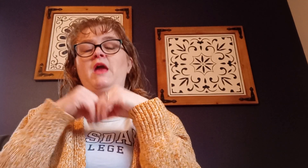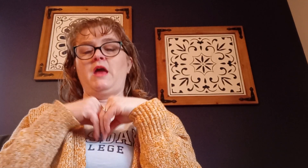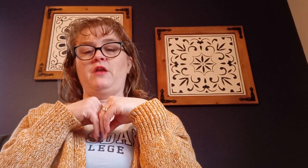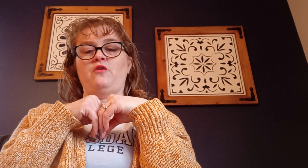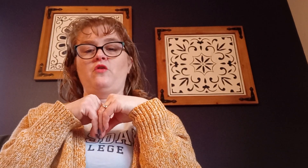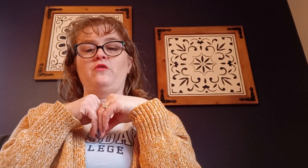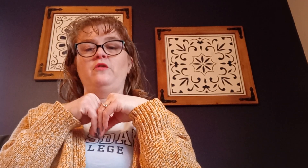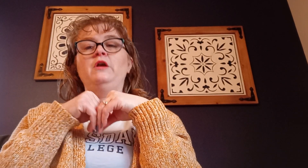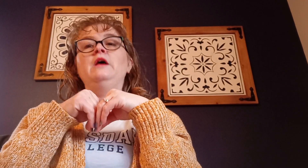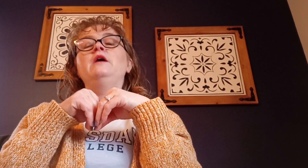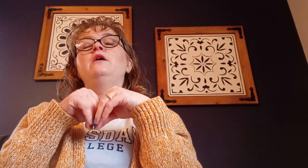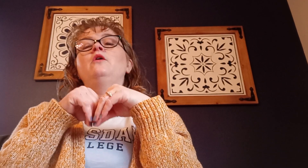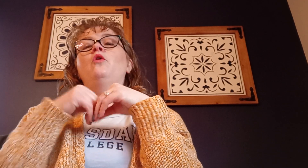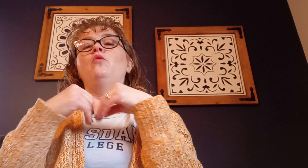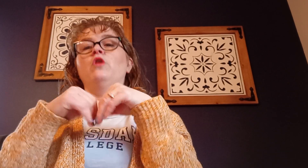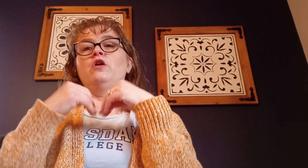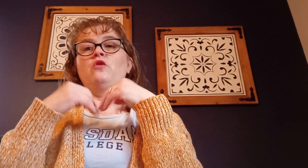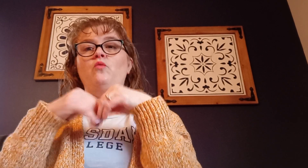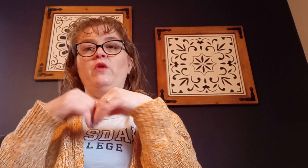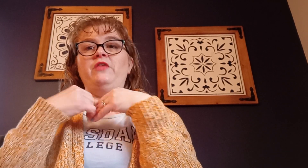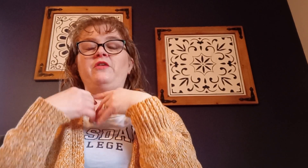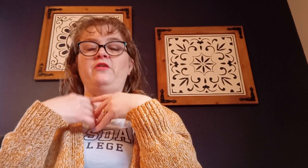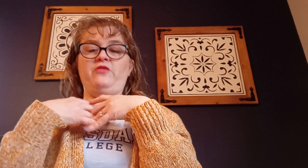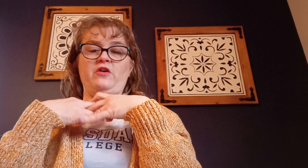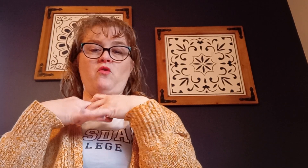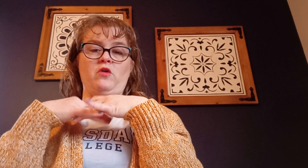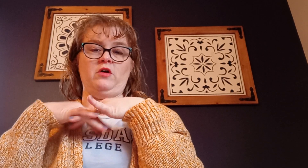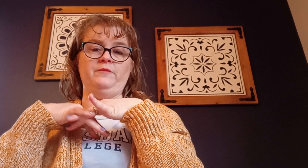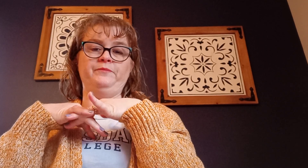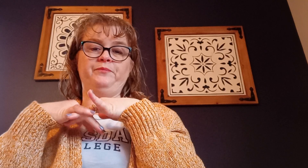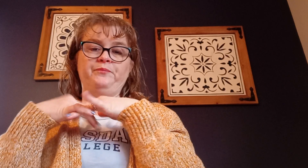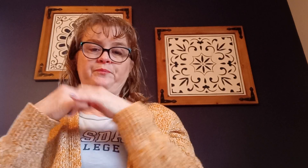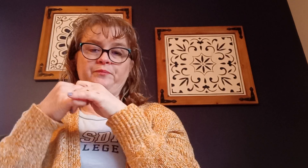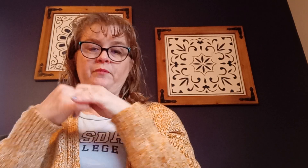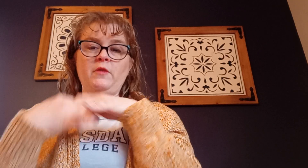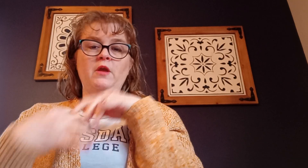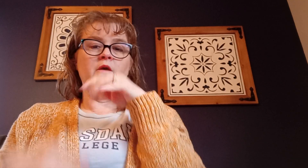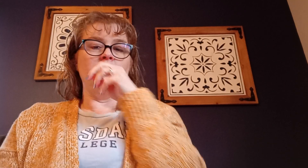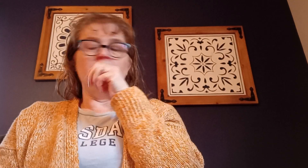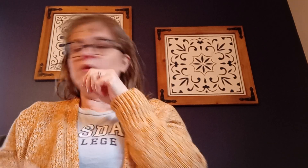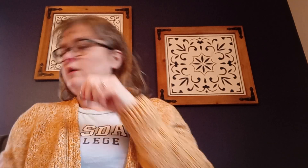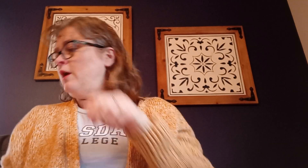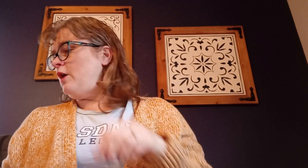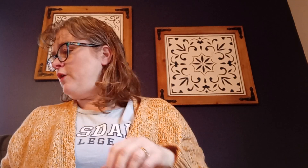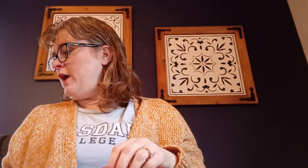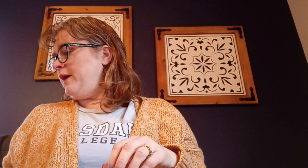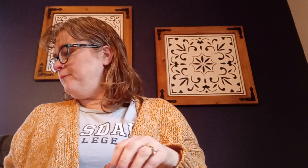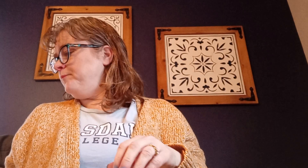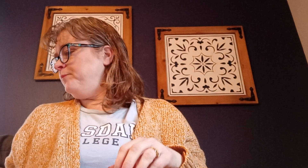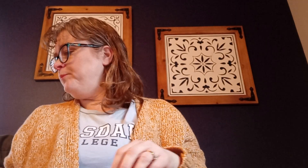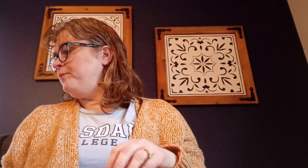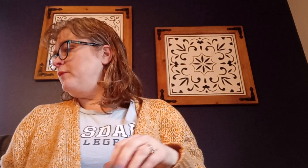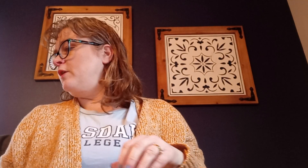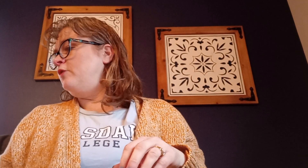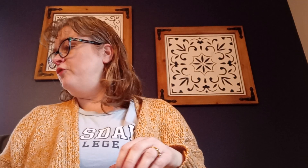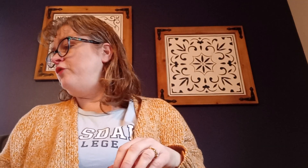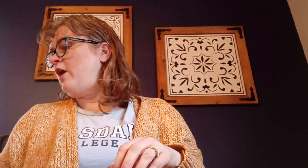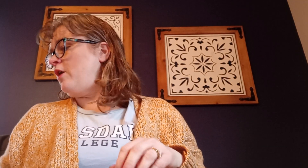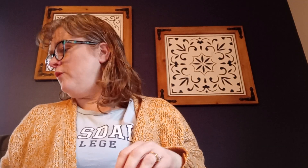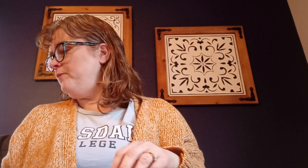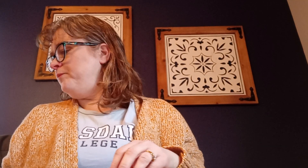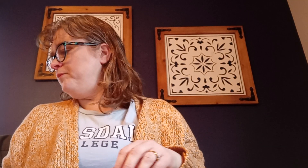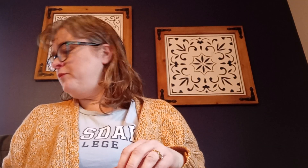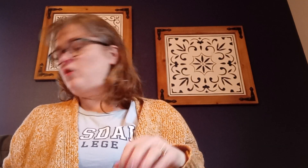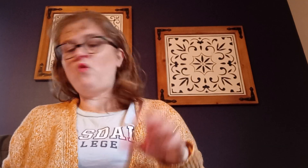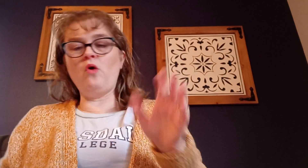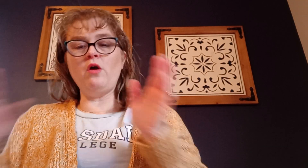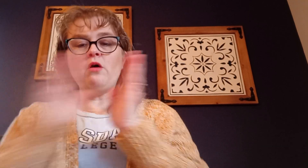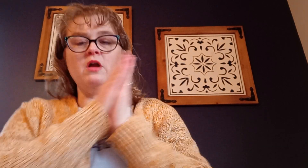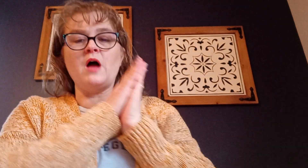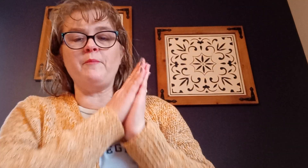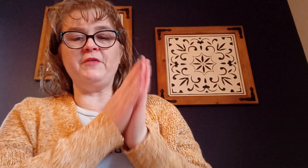and work with the coral. Okay, so coral